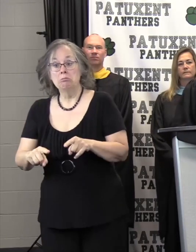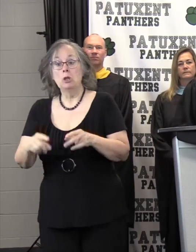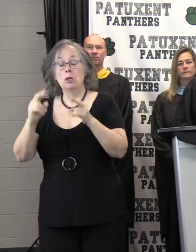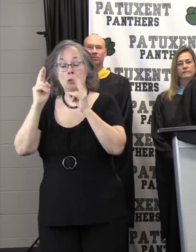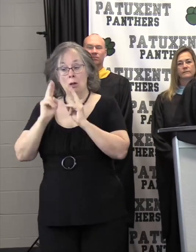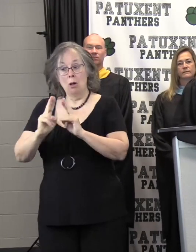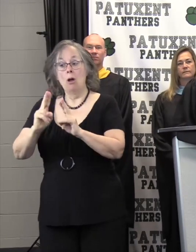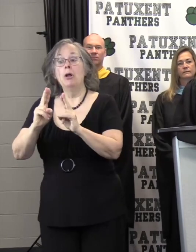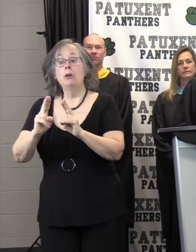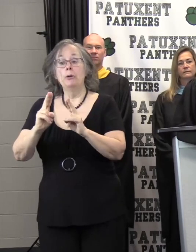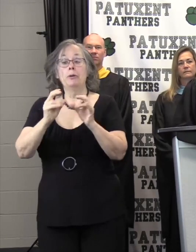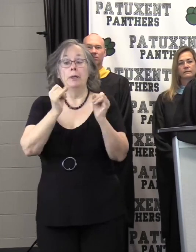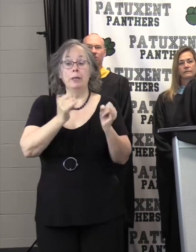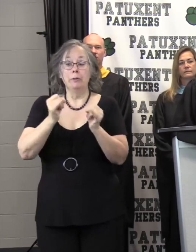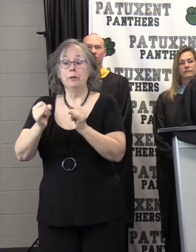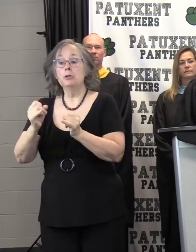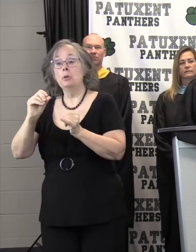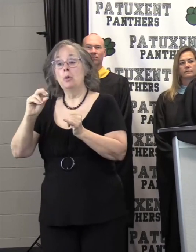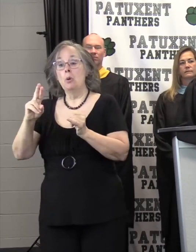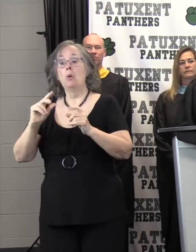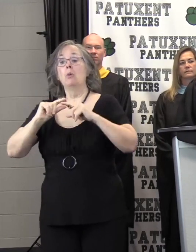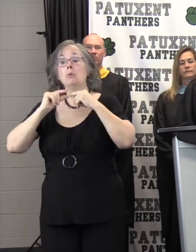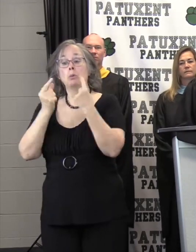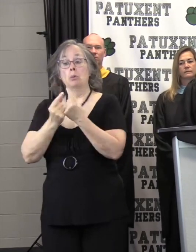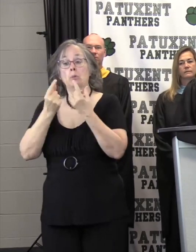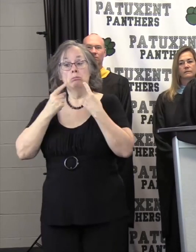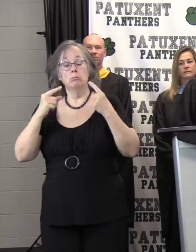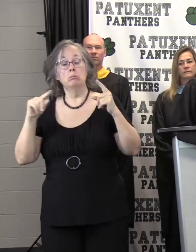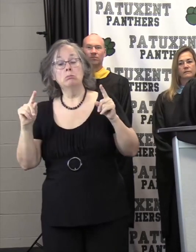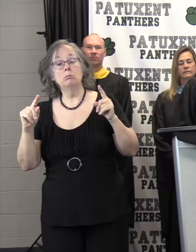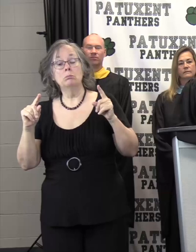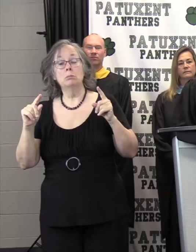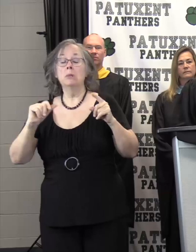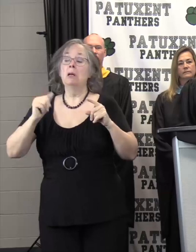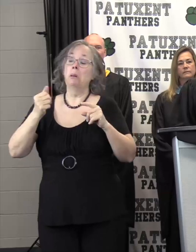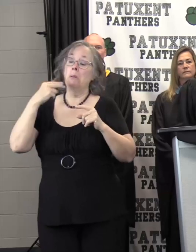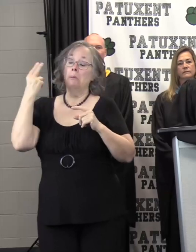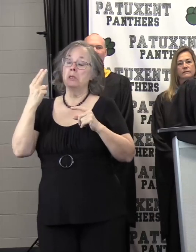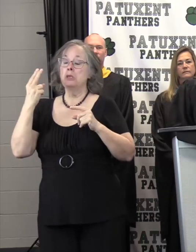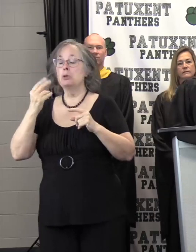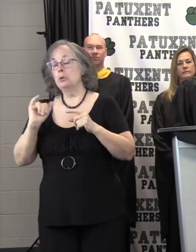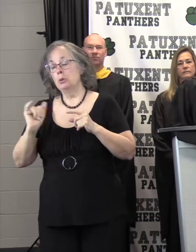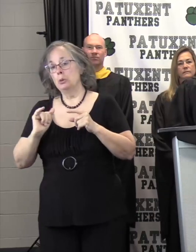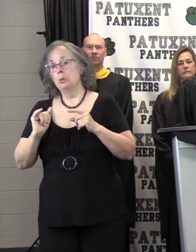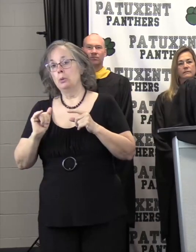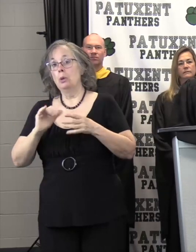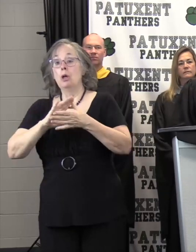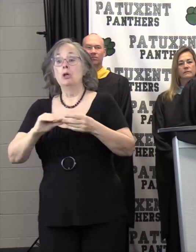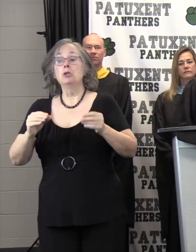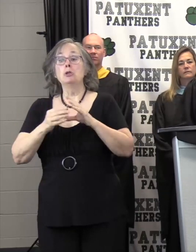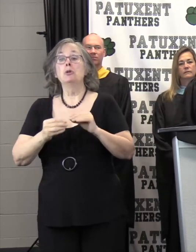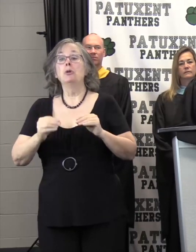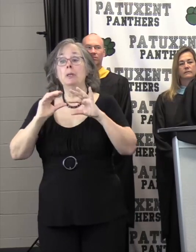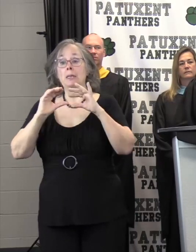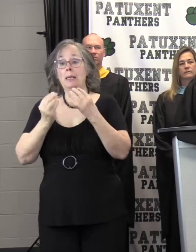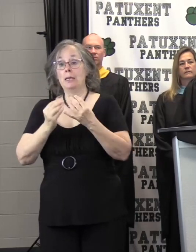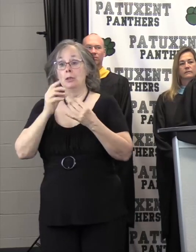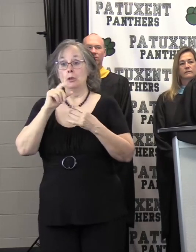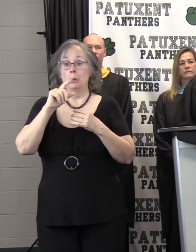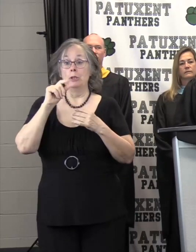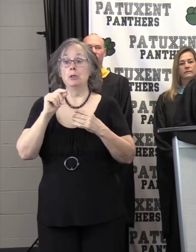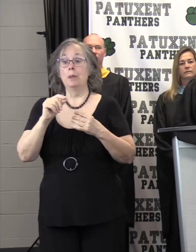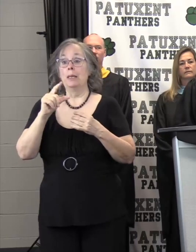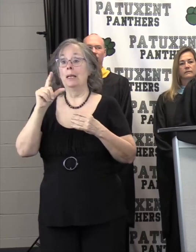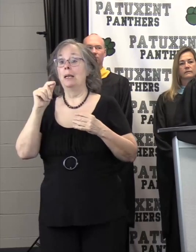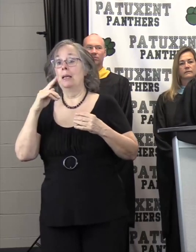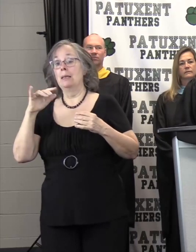or group accomplishments, and many other reasons. The story of the Patuxent High School Class of 2020 Legacy Coin will